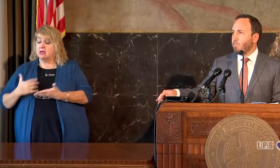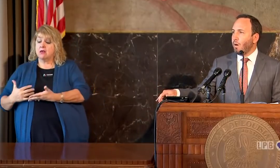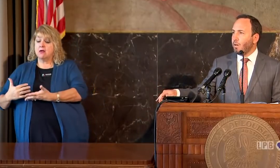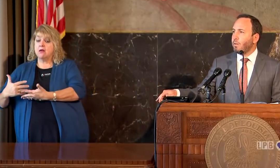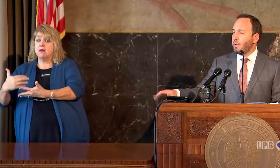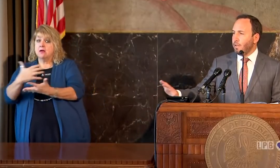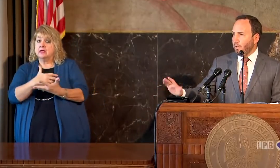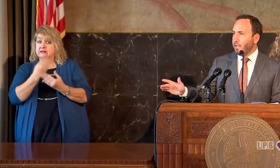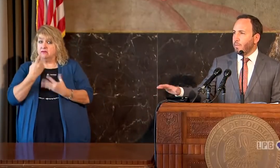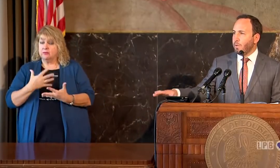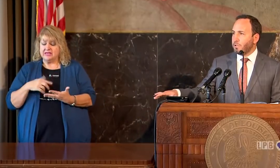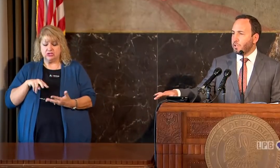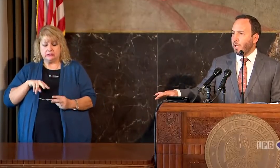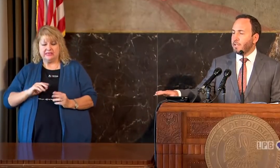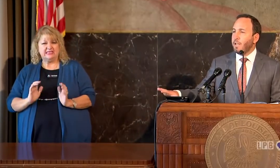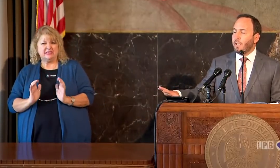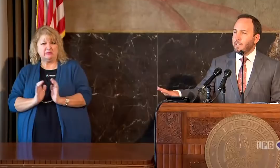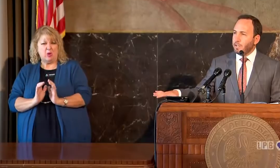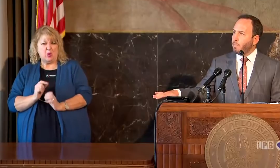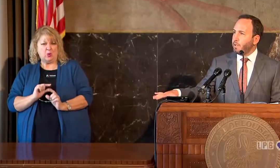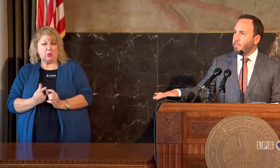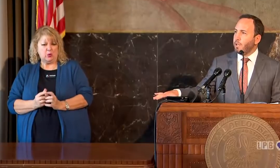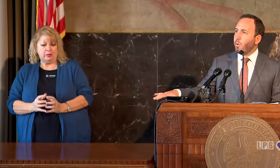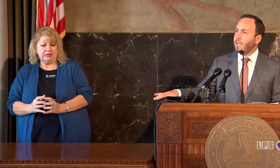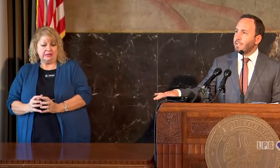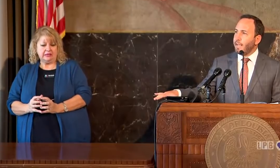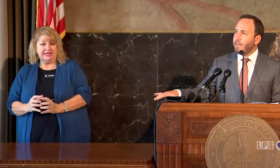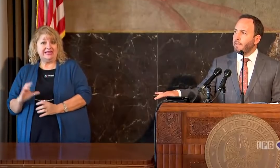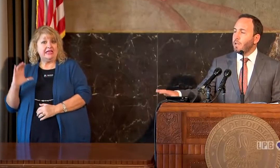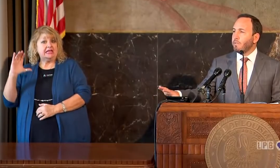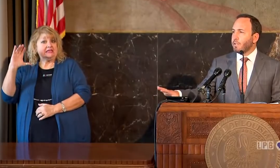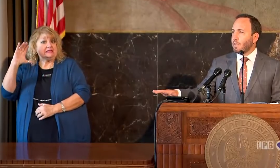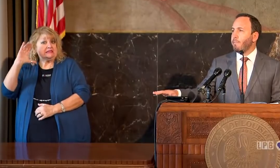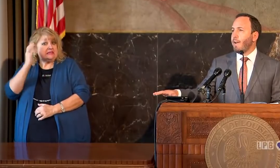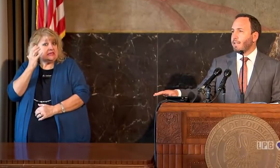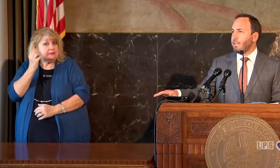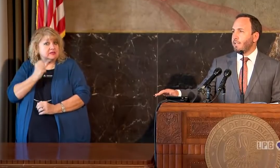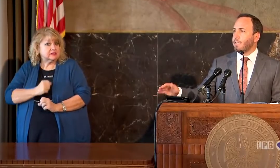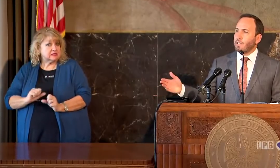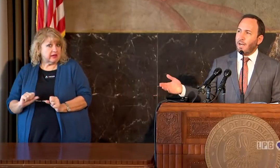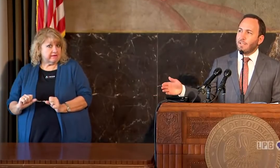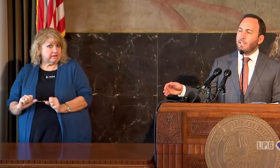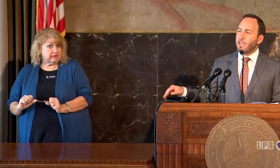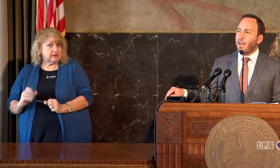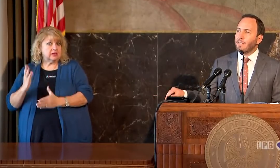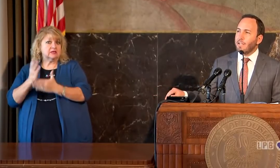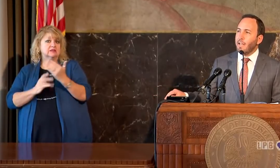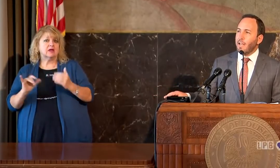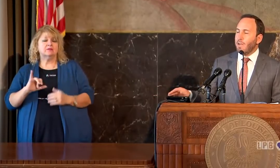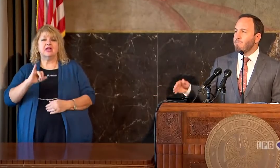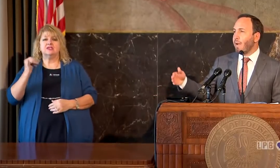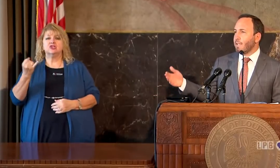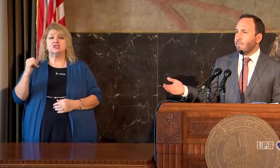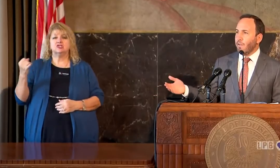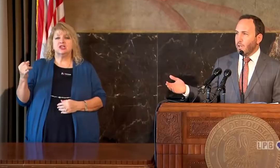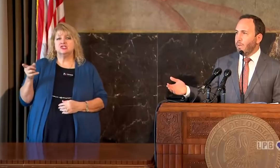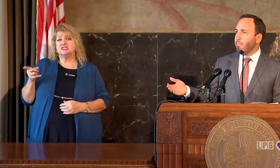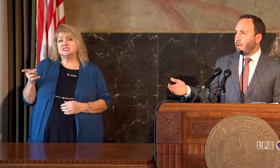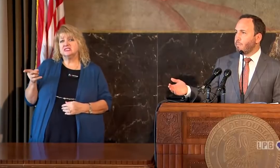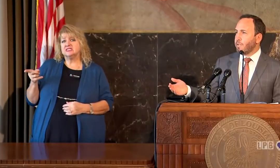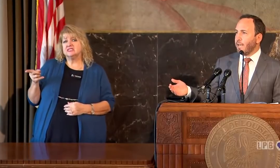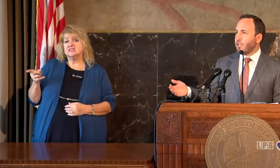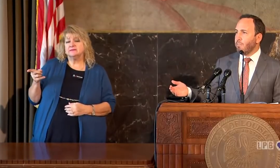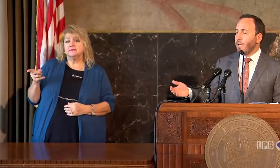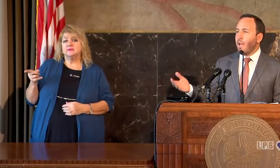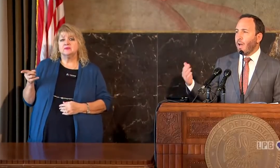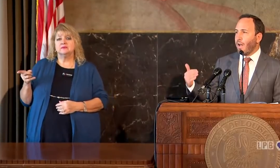relatively small looking at booster shots. It does appear to be quite safe. For some vaccines like Johnson & Johnson, it might give a little bit